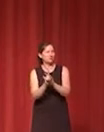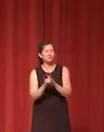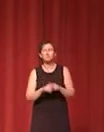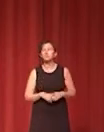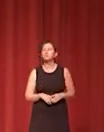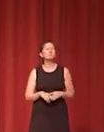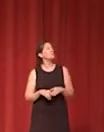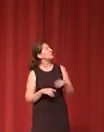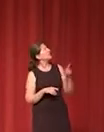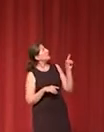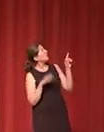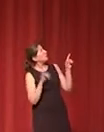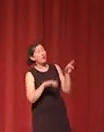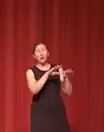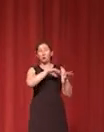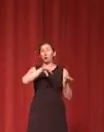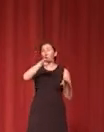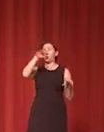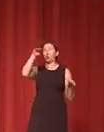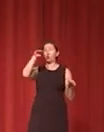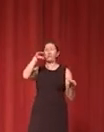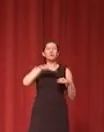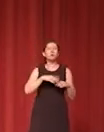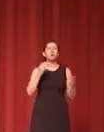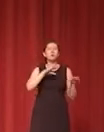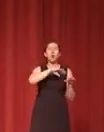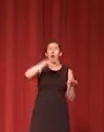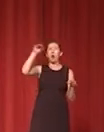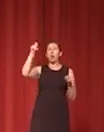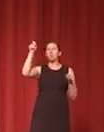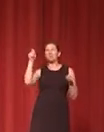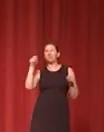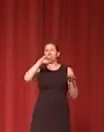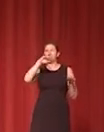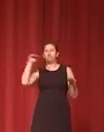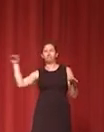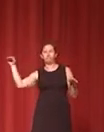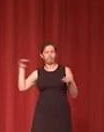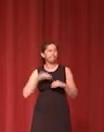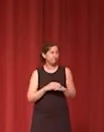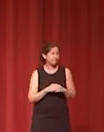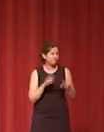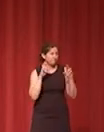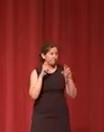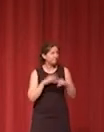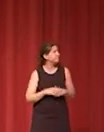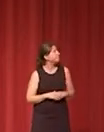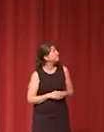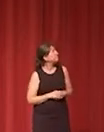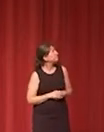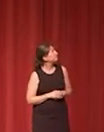the curve. We want to flatten that curve and slow down the development of Alzheimer's. Next slide.